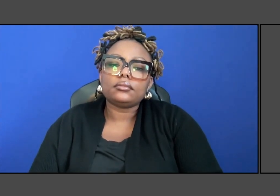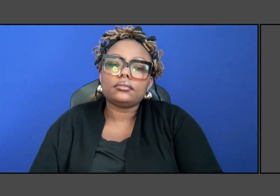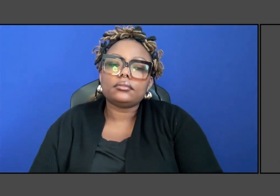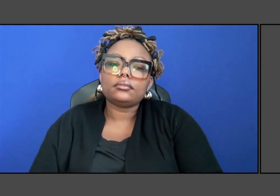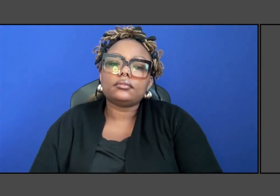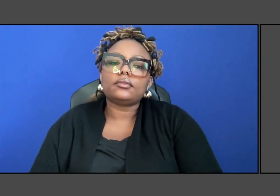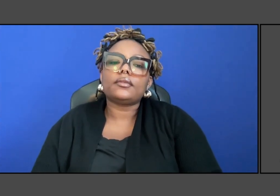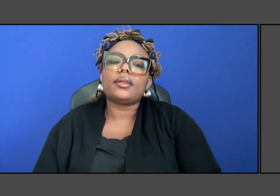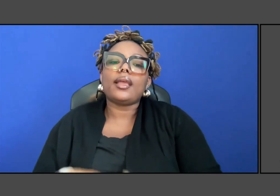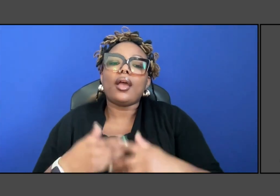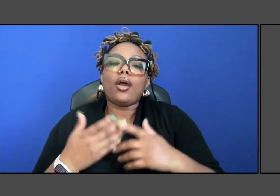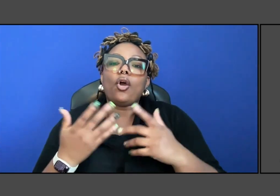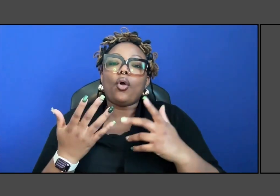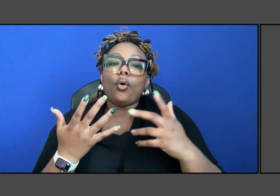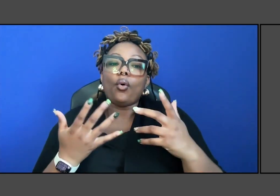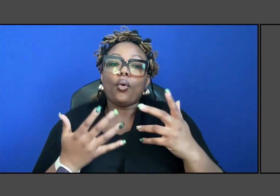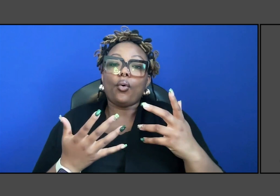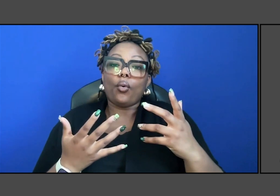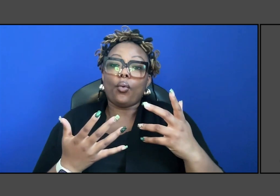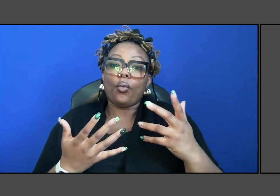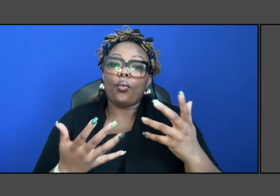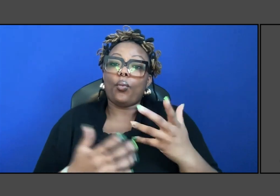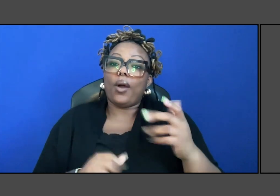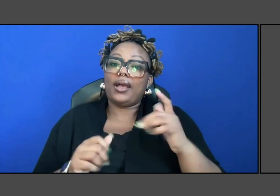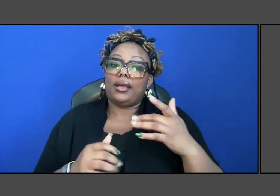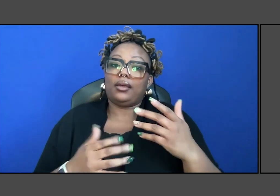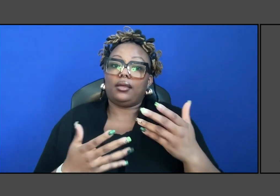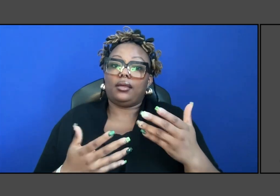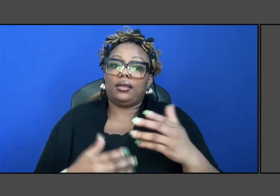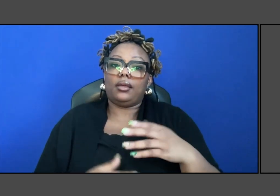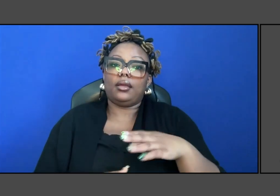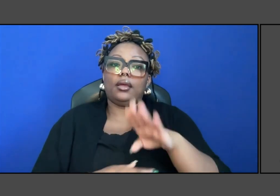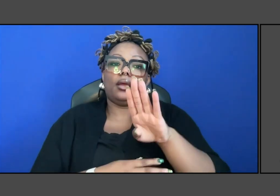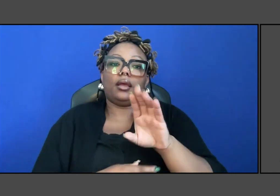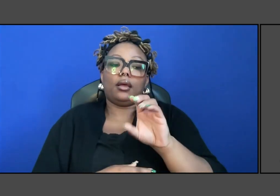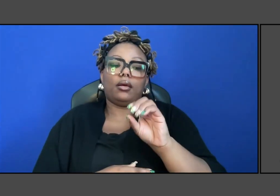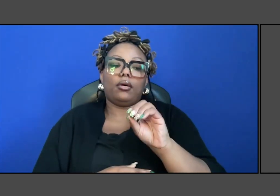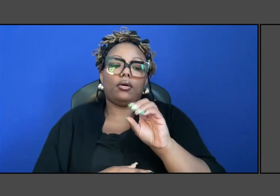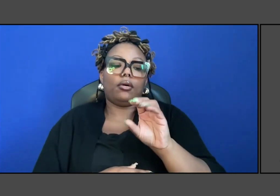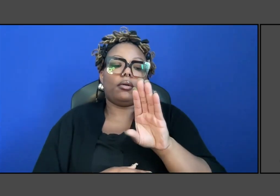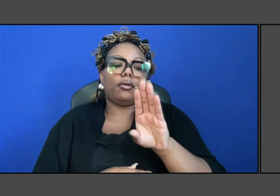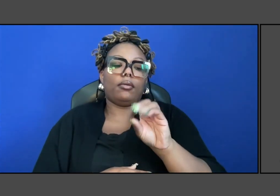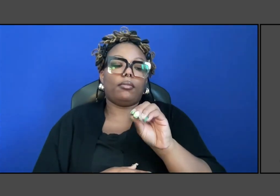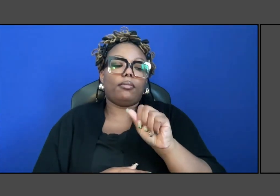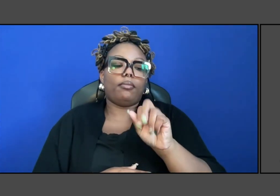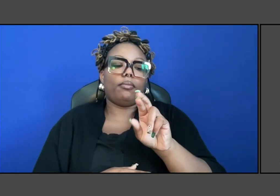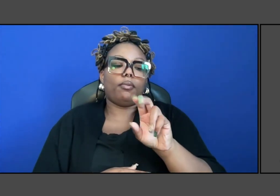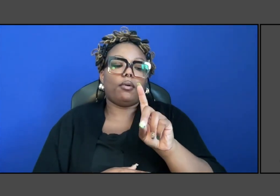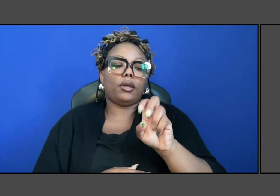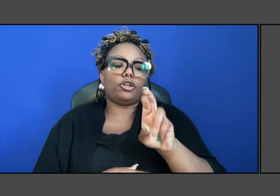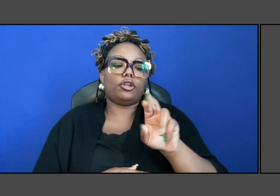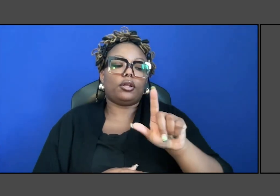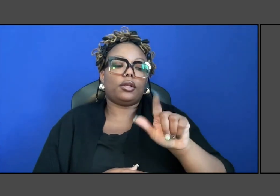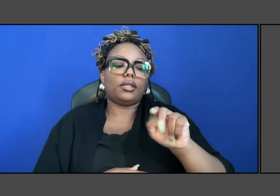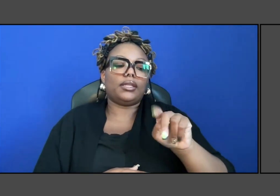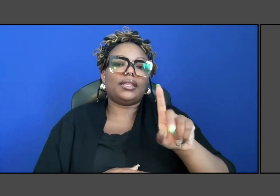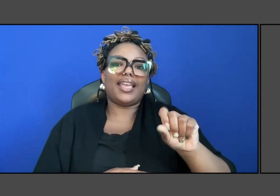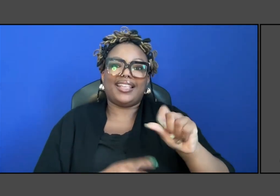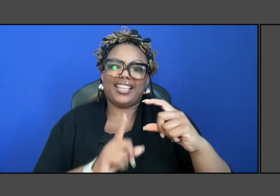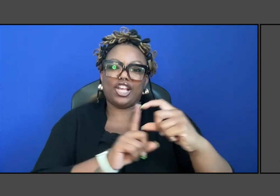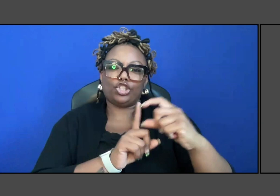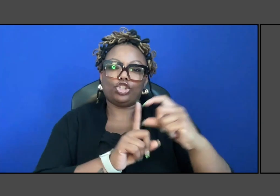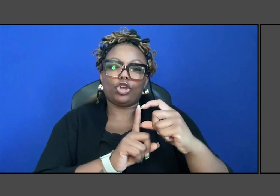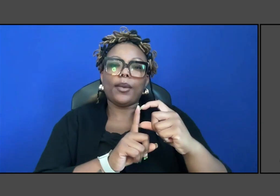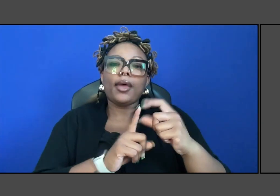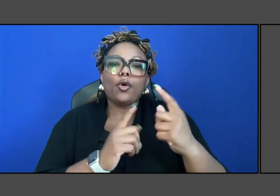borderlands? What does borderlands as a term hide or flatten?